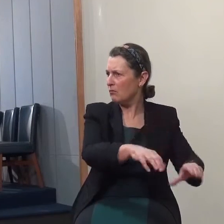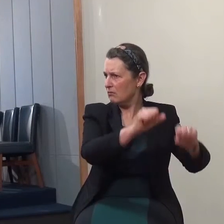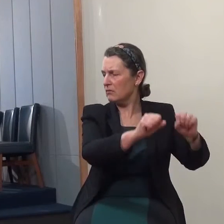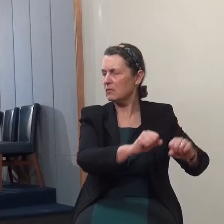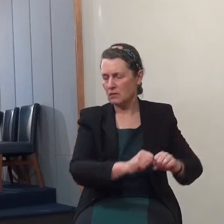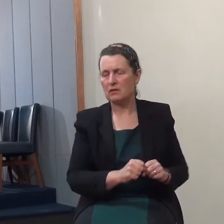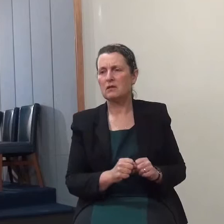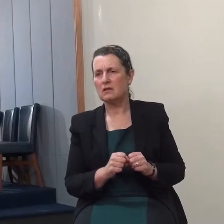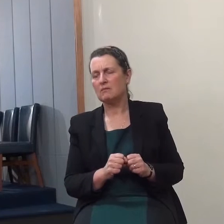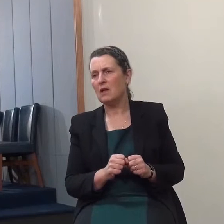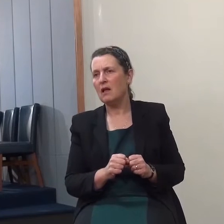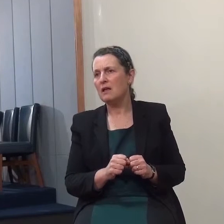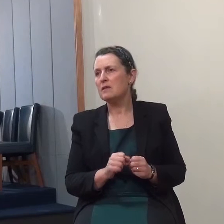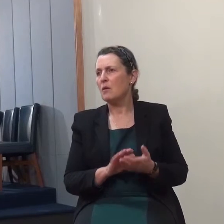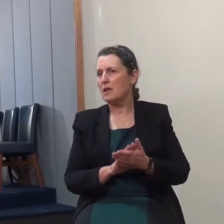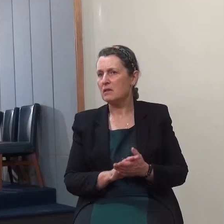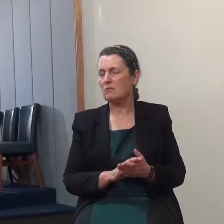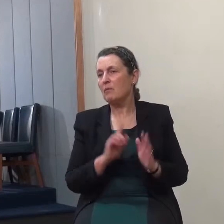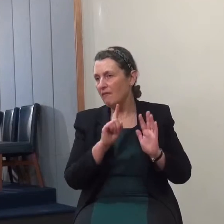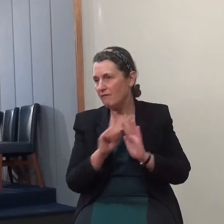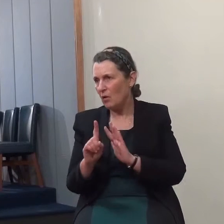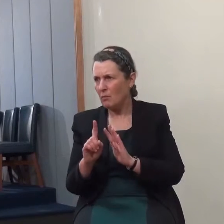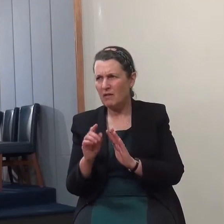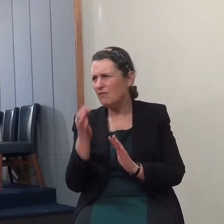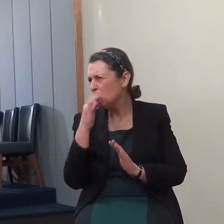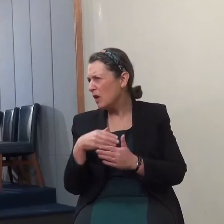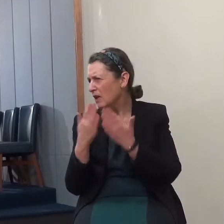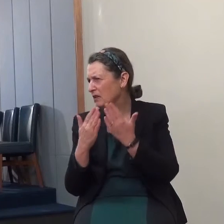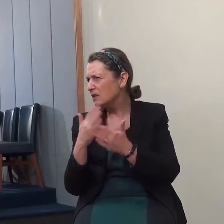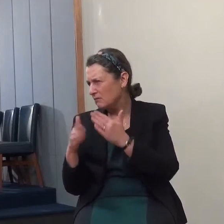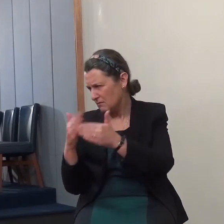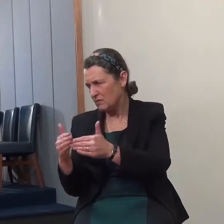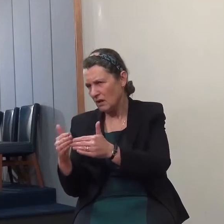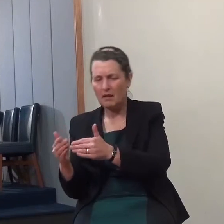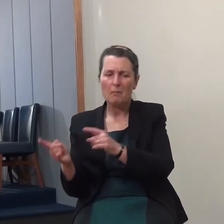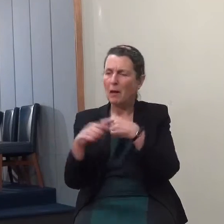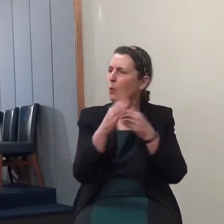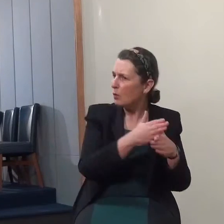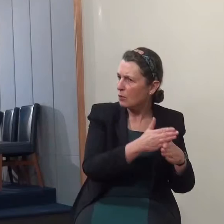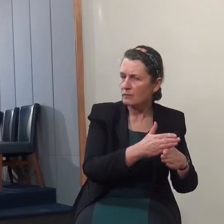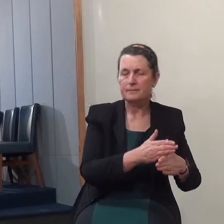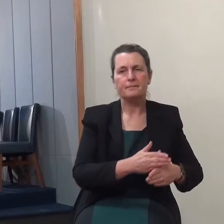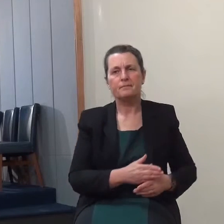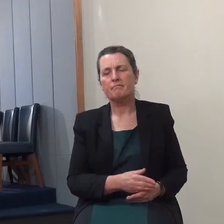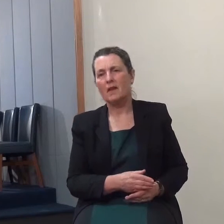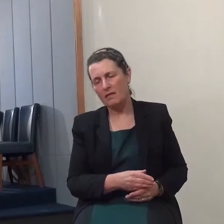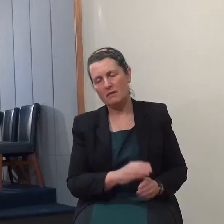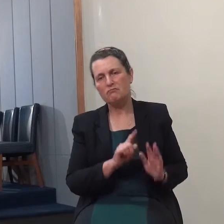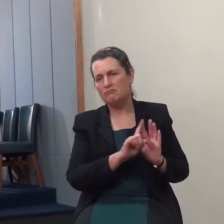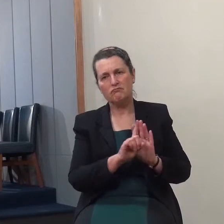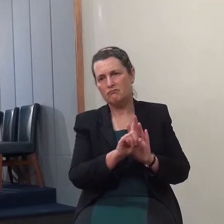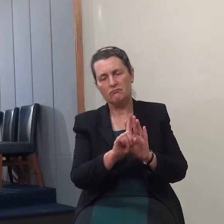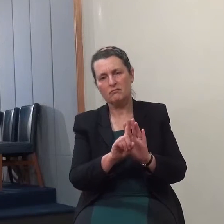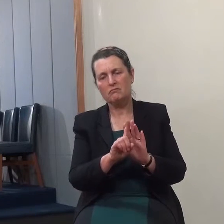soon, maybe days. And then verse 21, going on from thence, he saw other two brethren, James